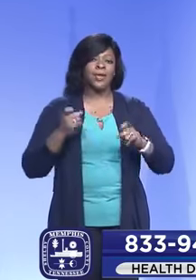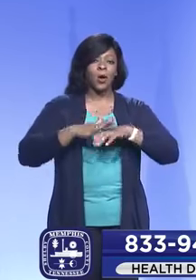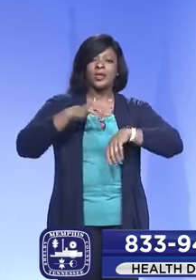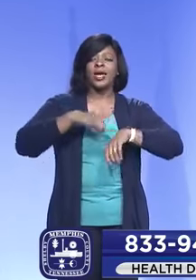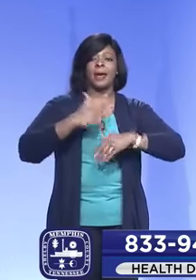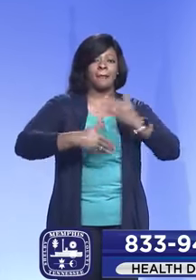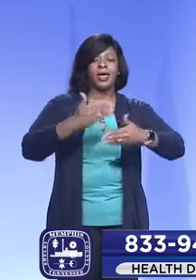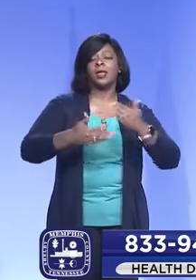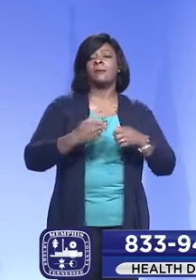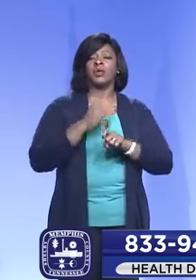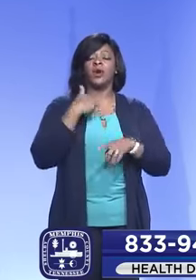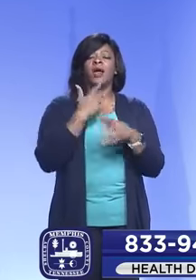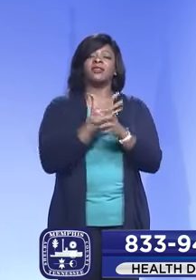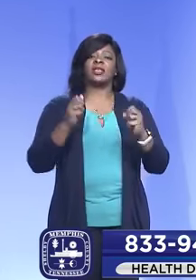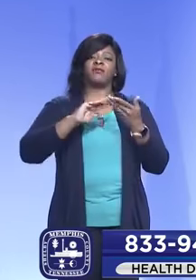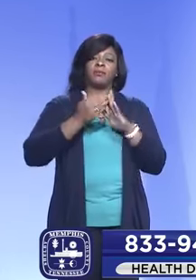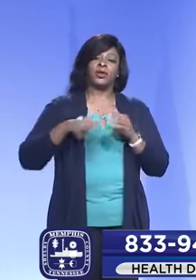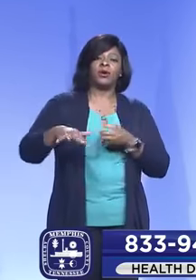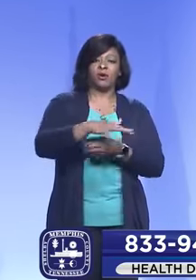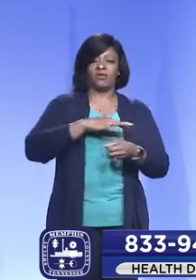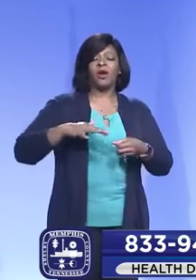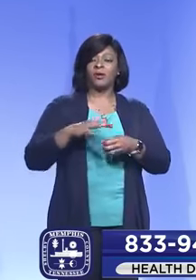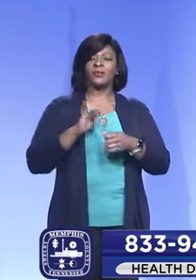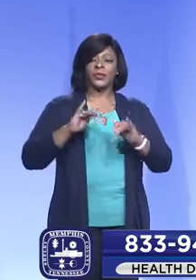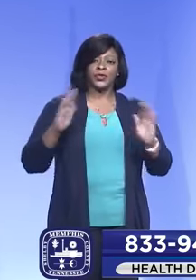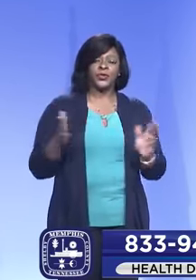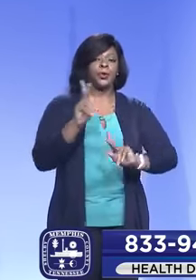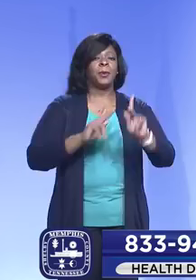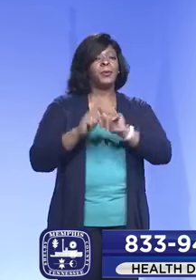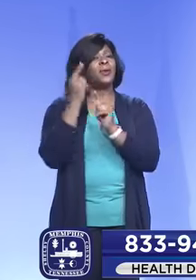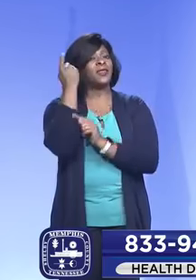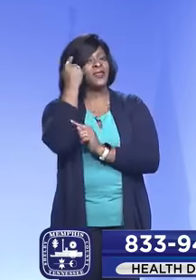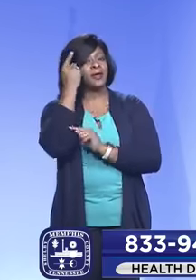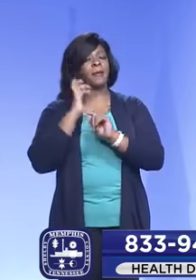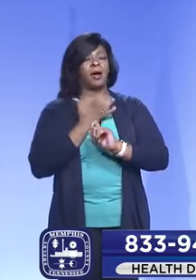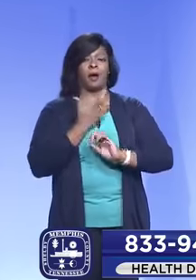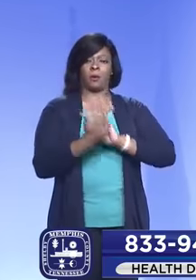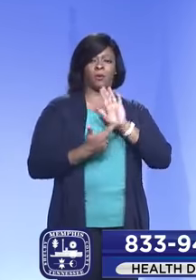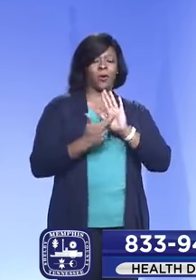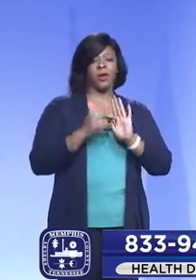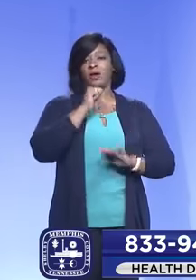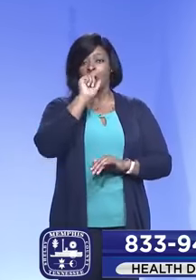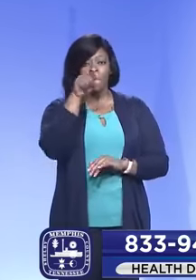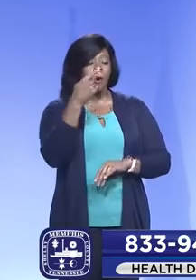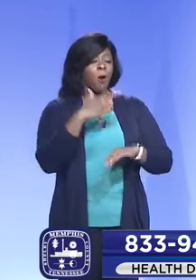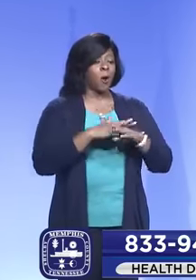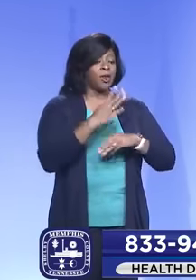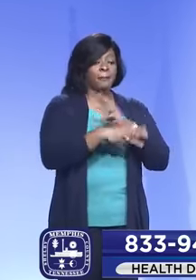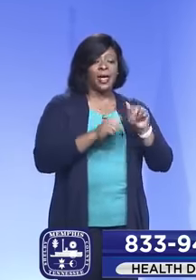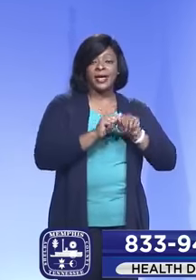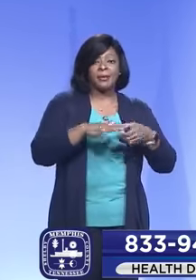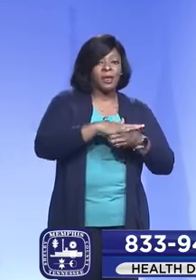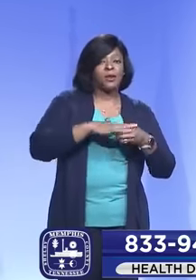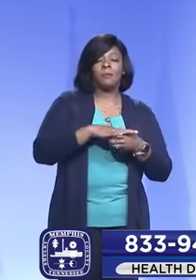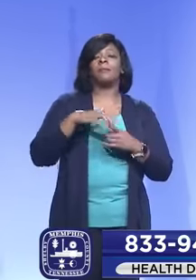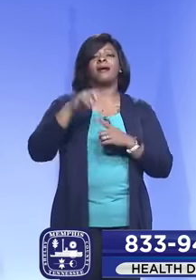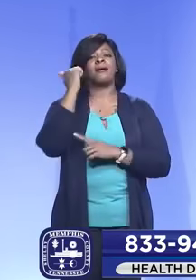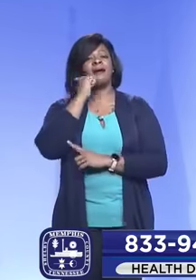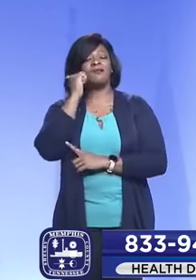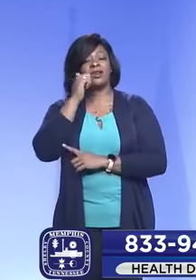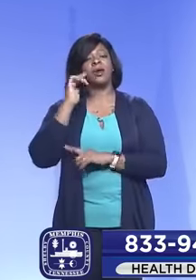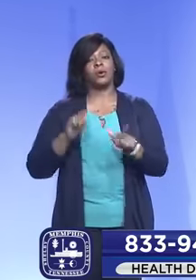make sure that we have a safe community. So just encourage people to think about our role, not just during the pandemic, but each and every day. And then